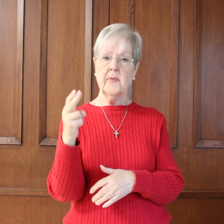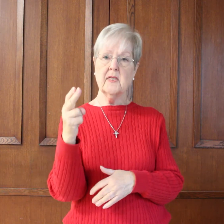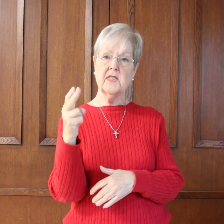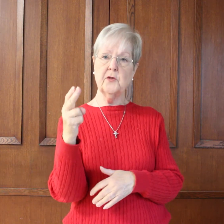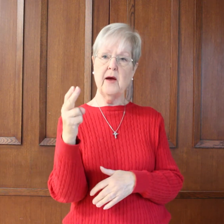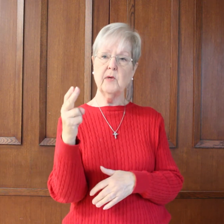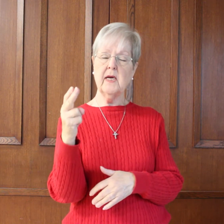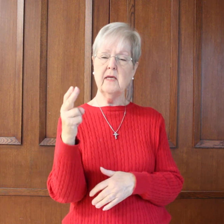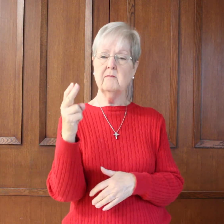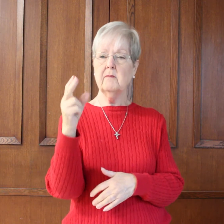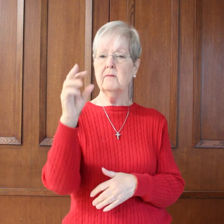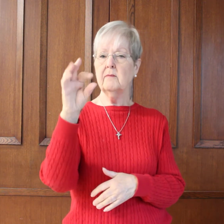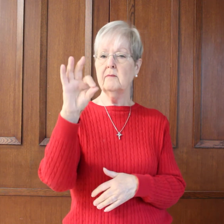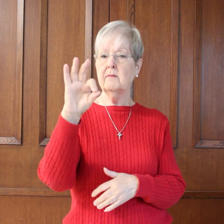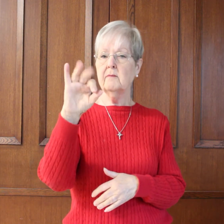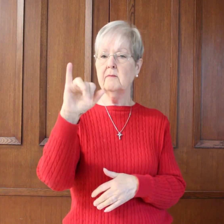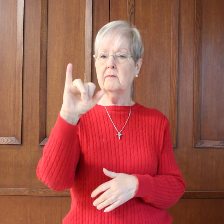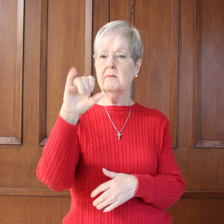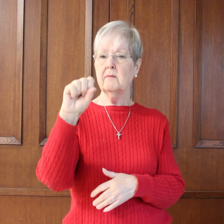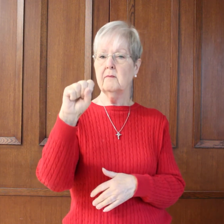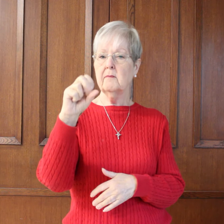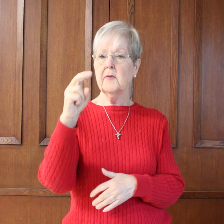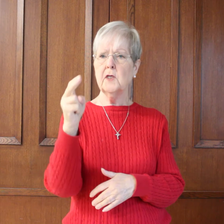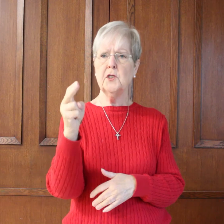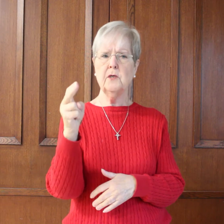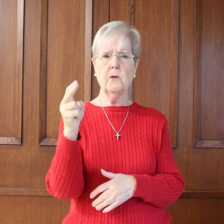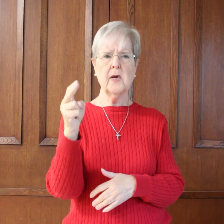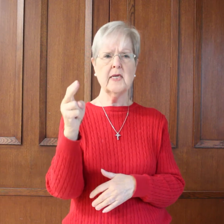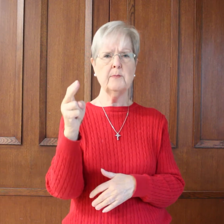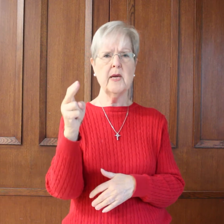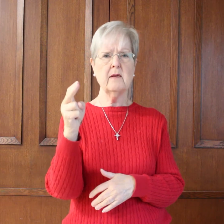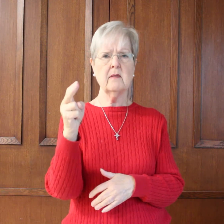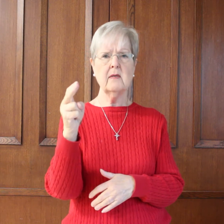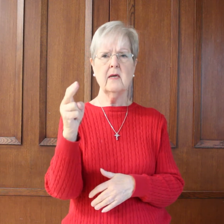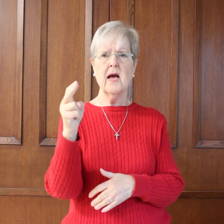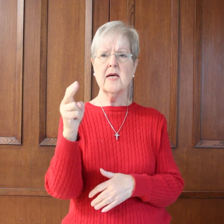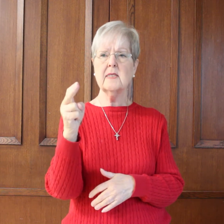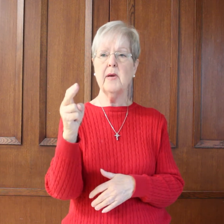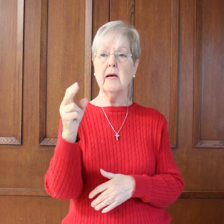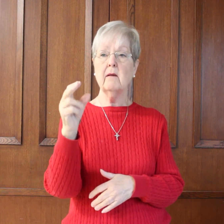Let's do that one again. Do you know what I spell? I spell